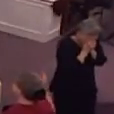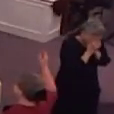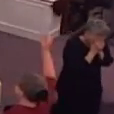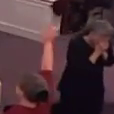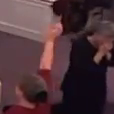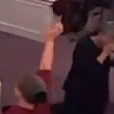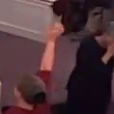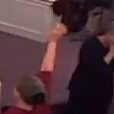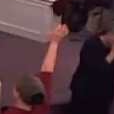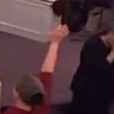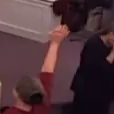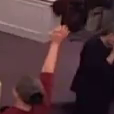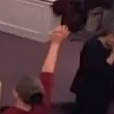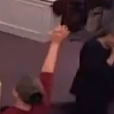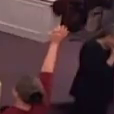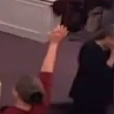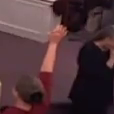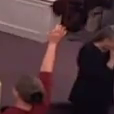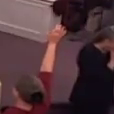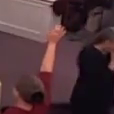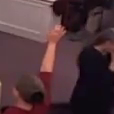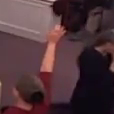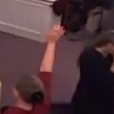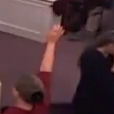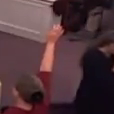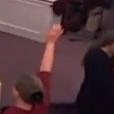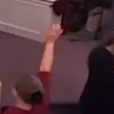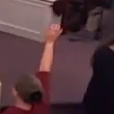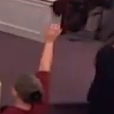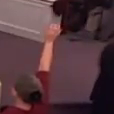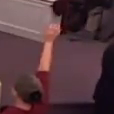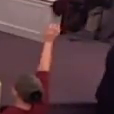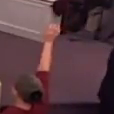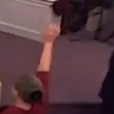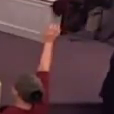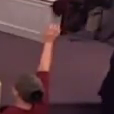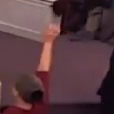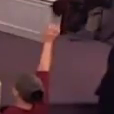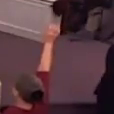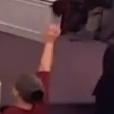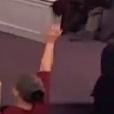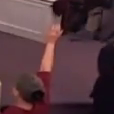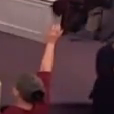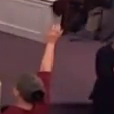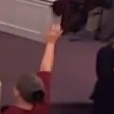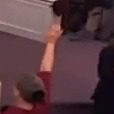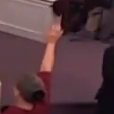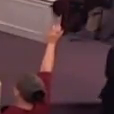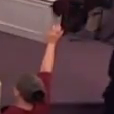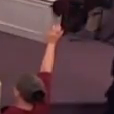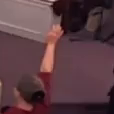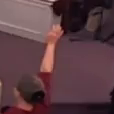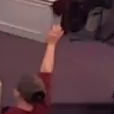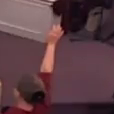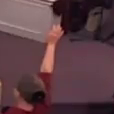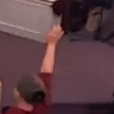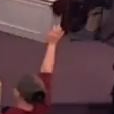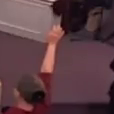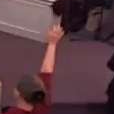to heal. Take us to another dimension, another level, God, that we can be like you.